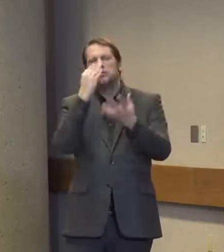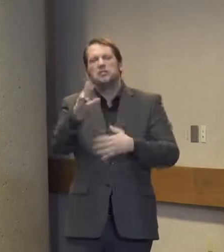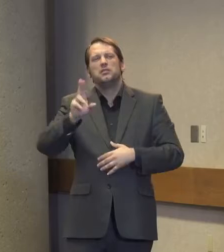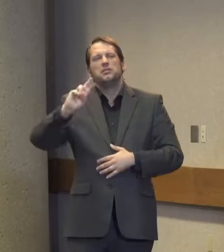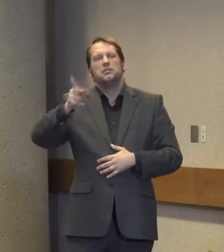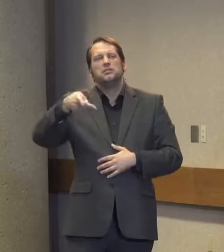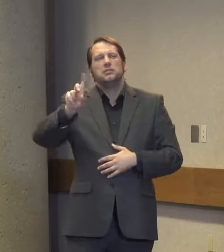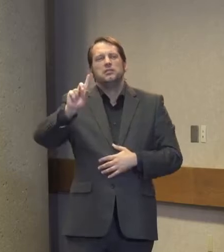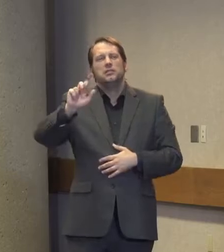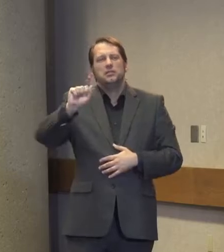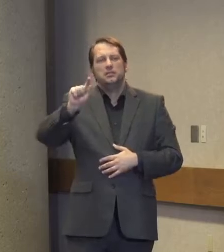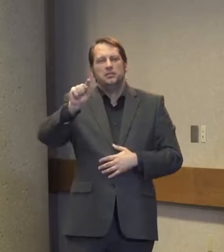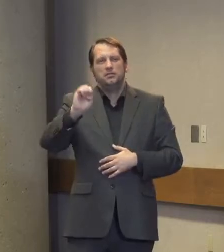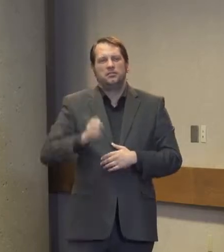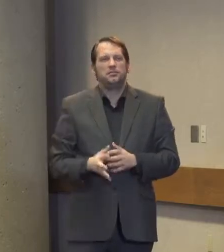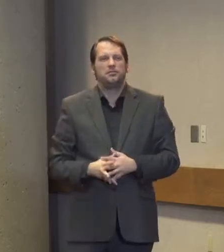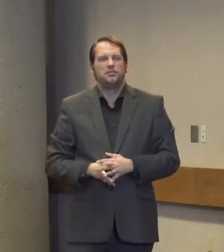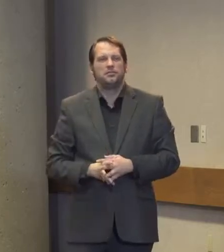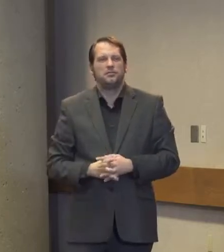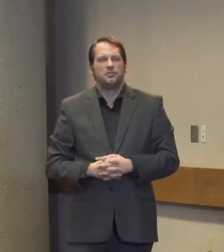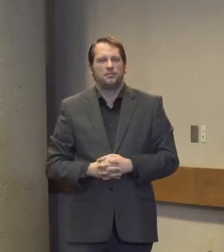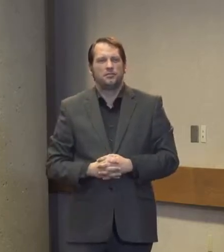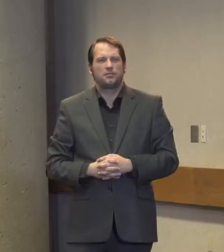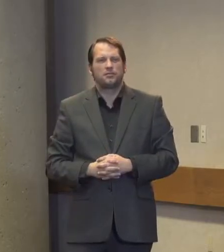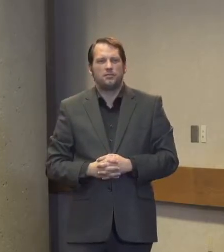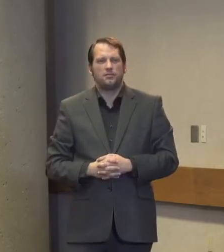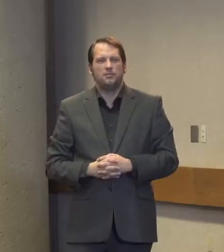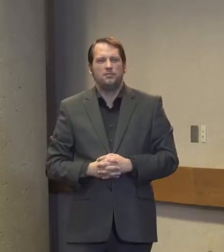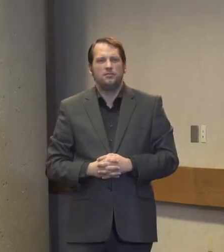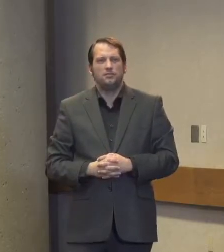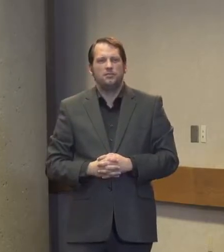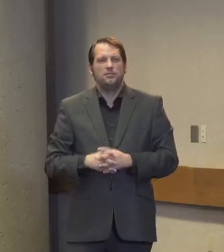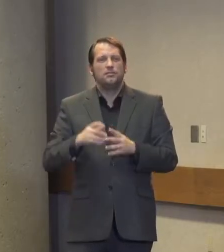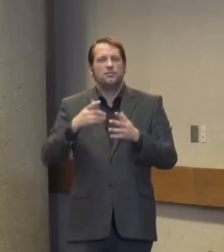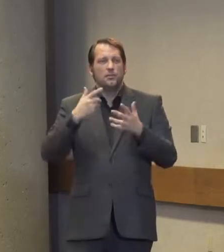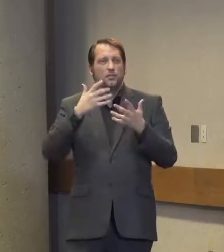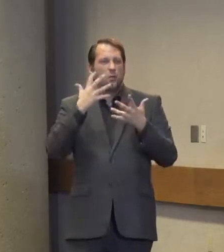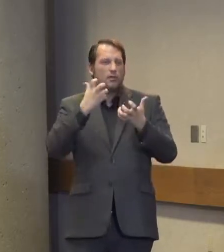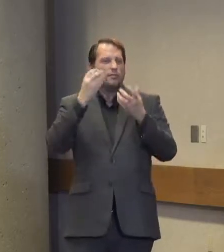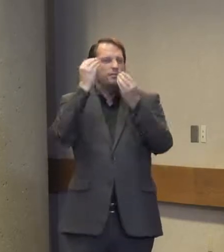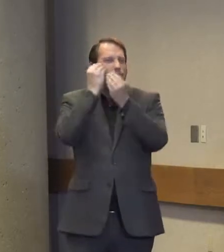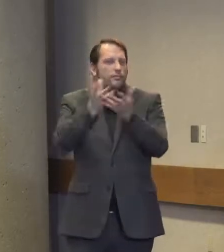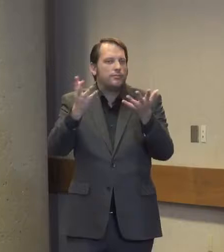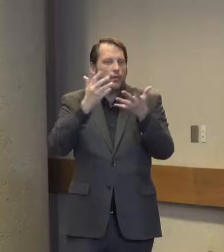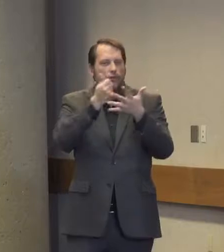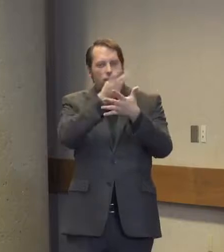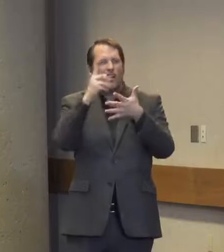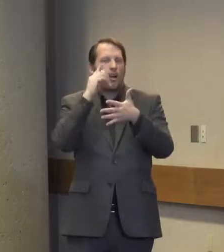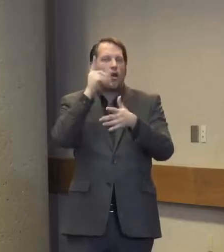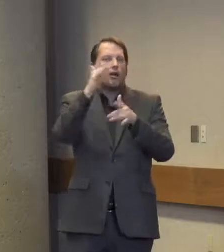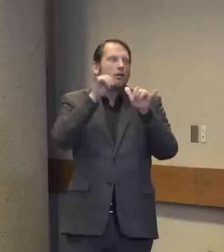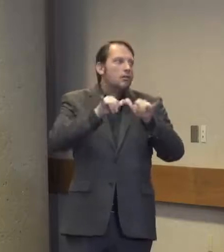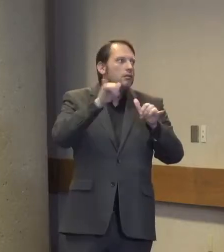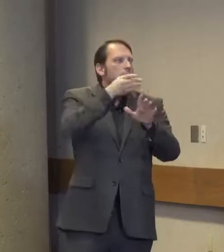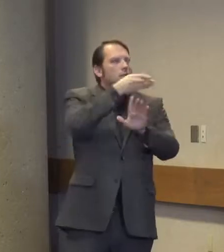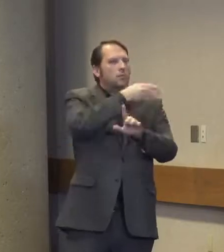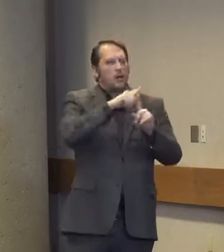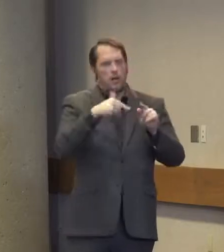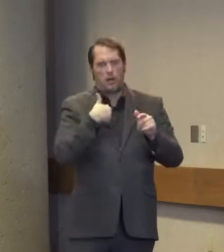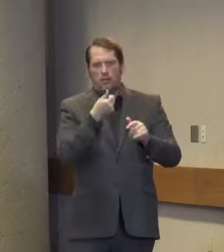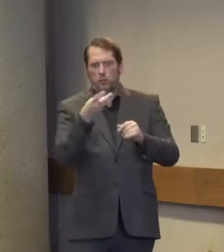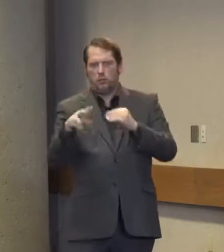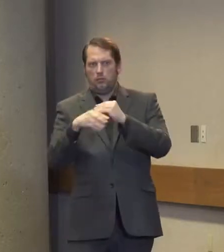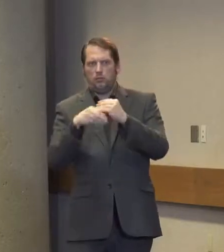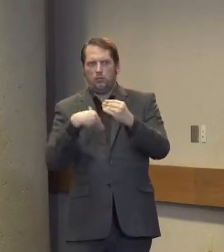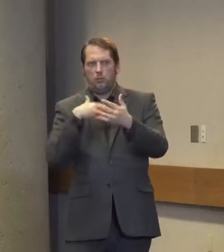to make sure that we keep our community well informed, but I want to talk on several points. There's a lot of conversation you're going to hear about personal protective equipment.